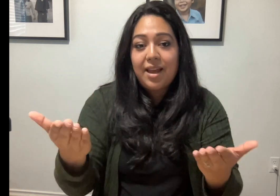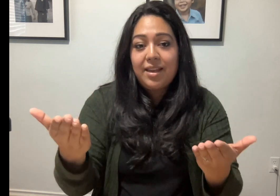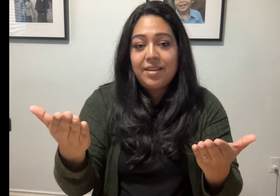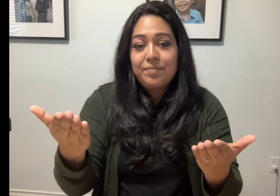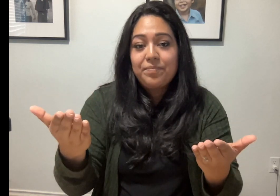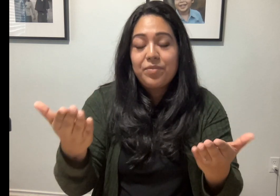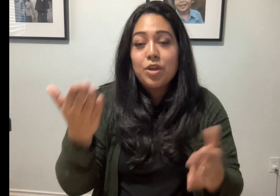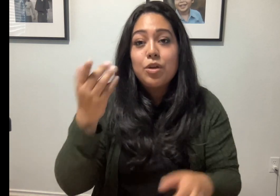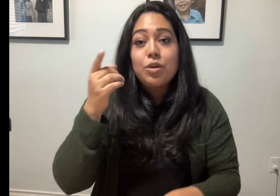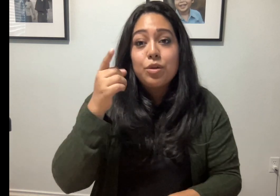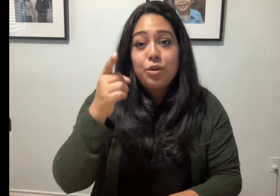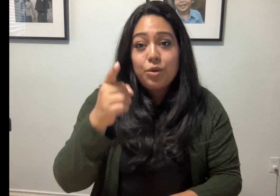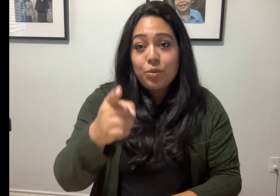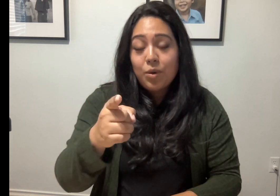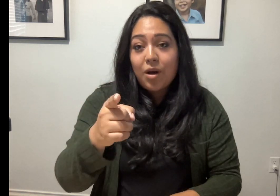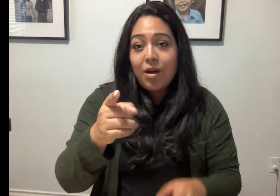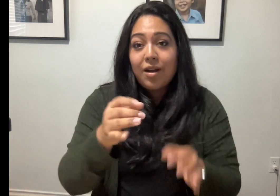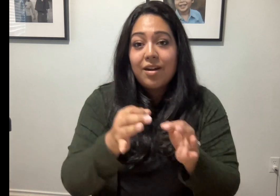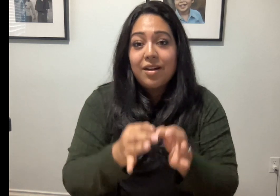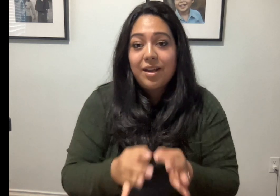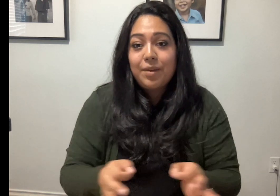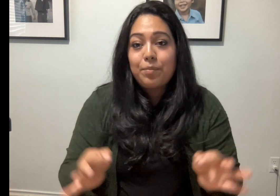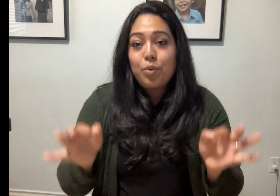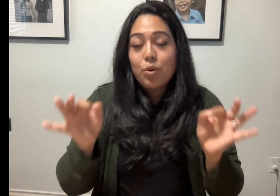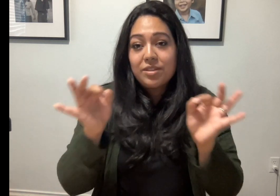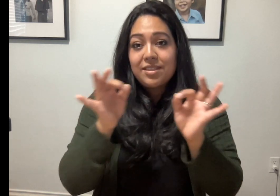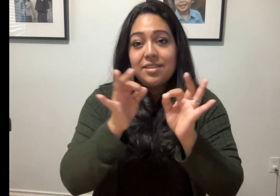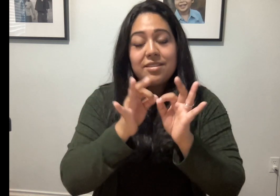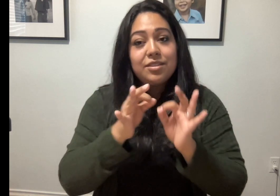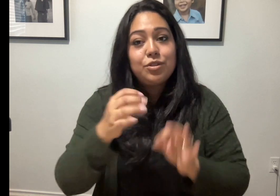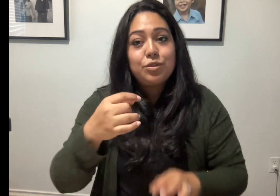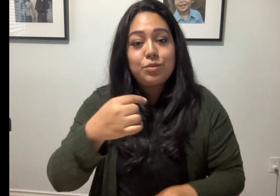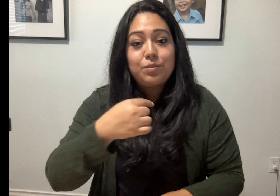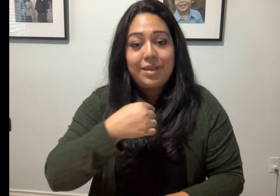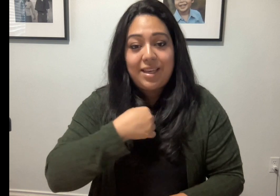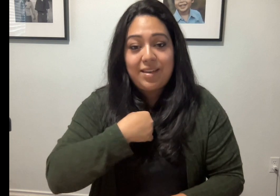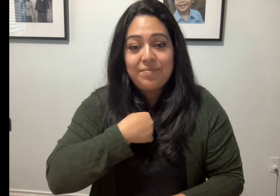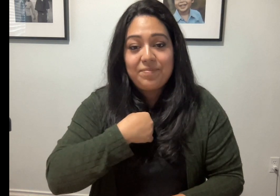supplied. You are important to me.